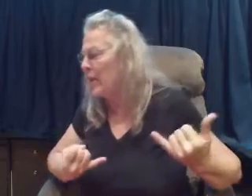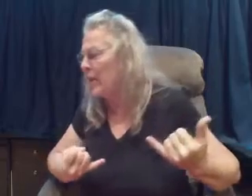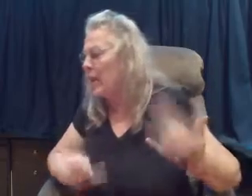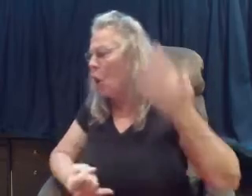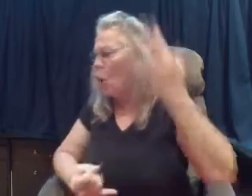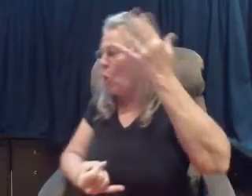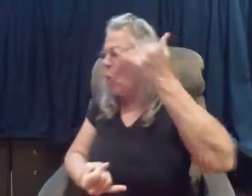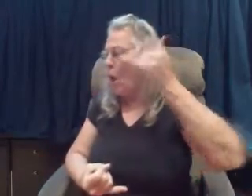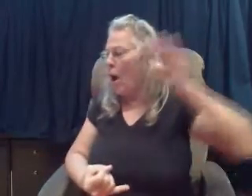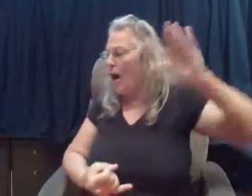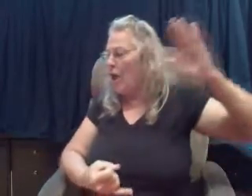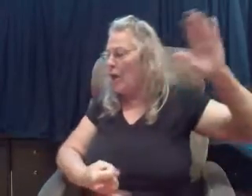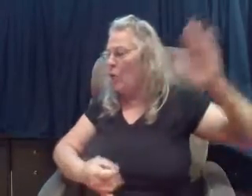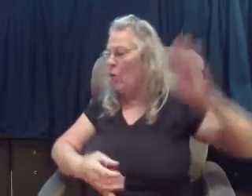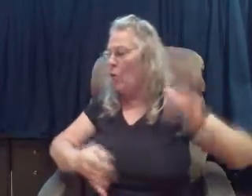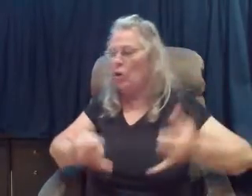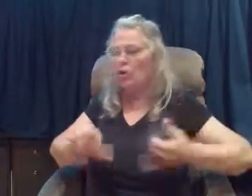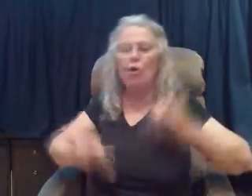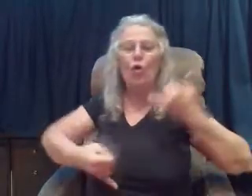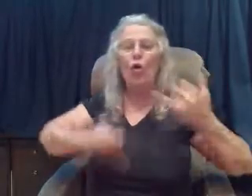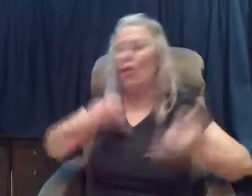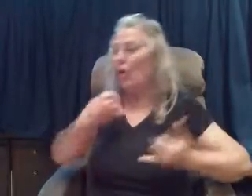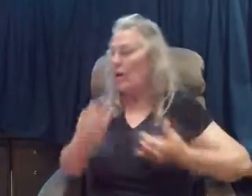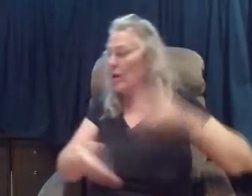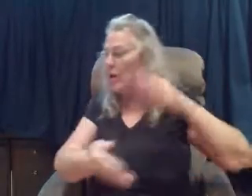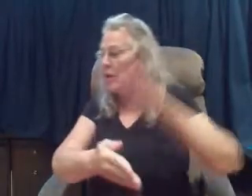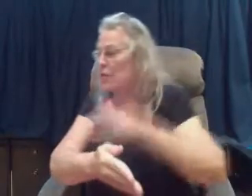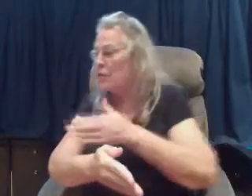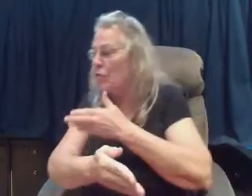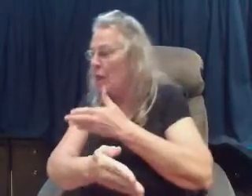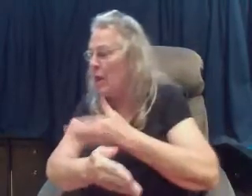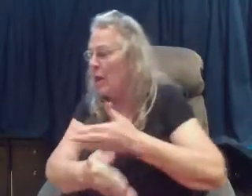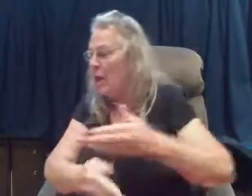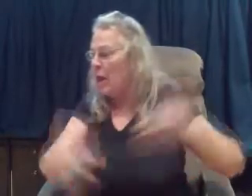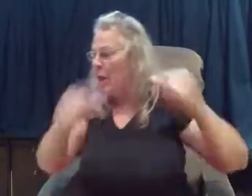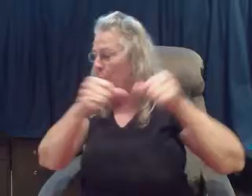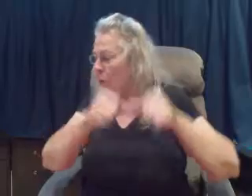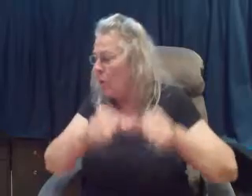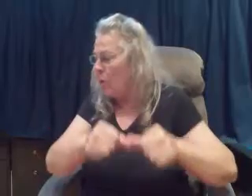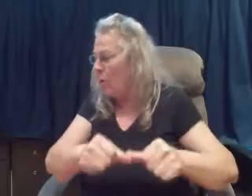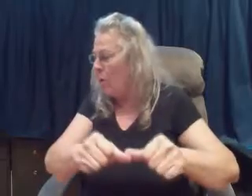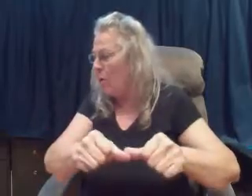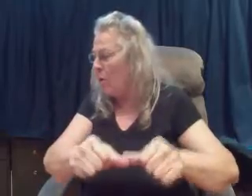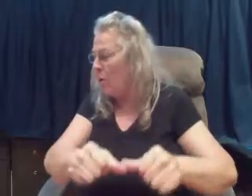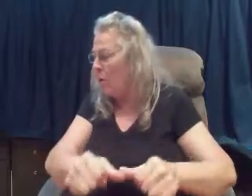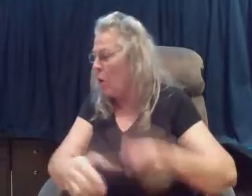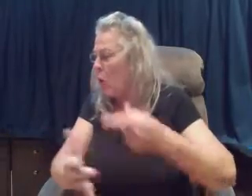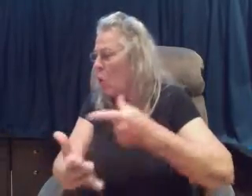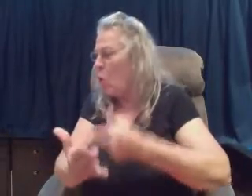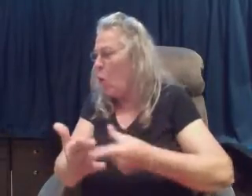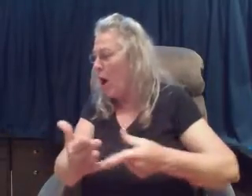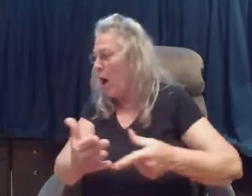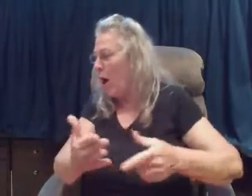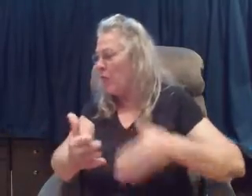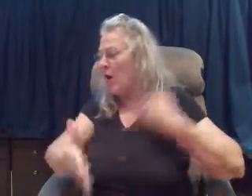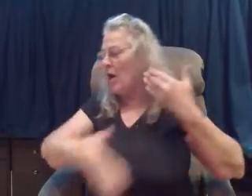jubilee? Why your joyous strain prolong? What